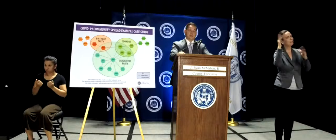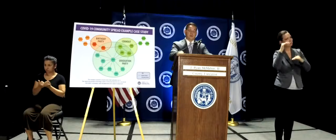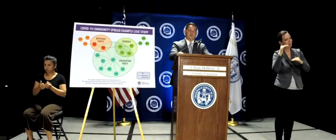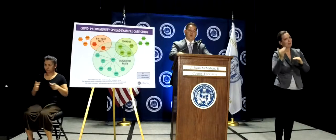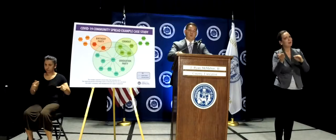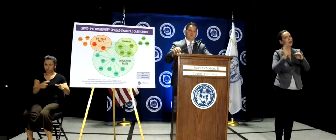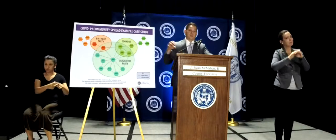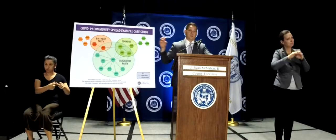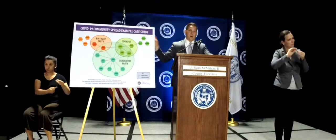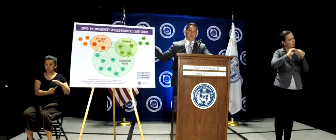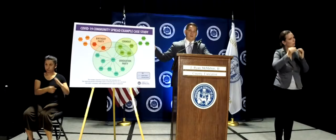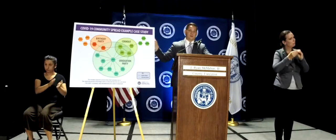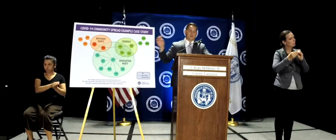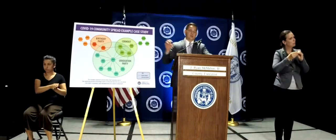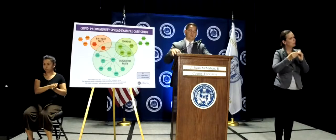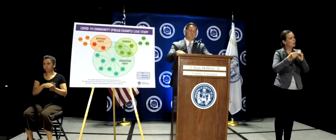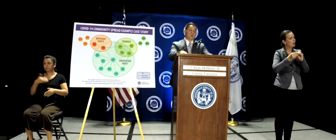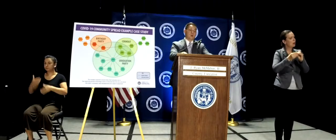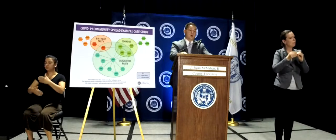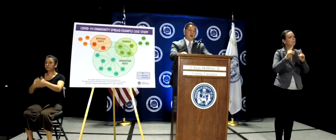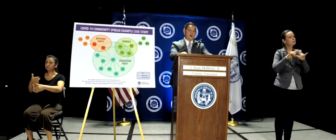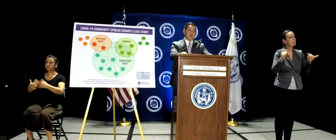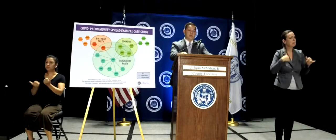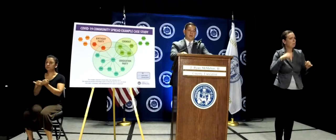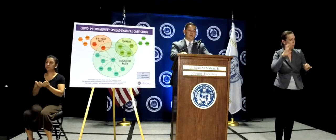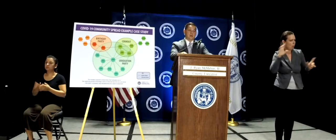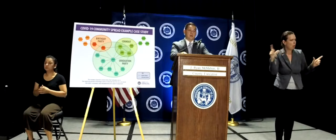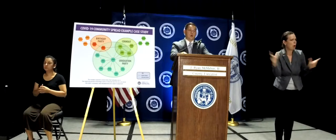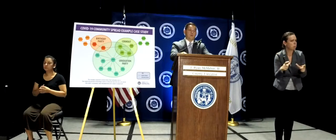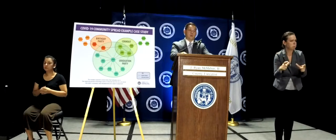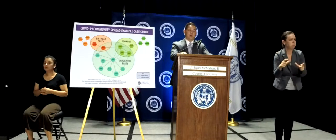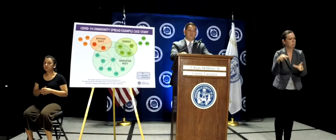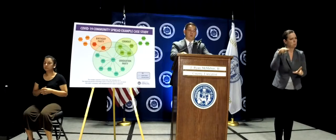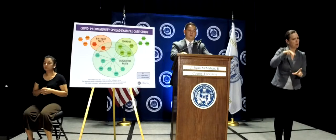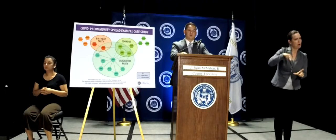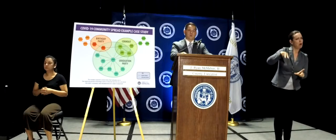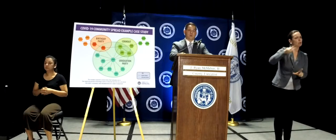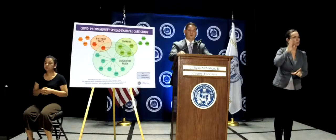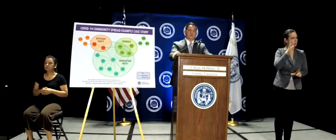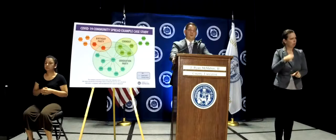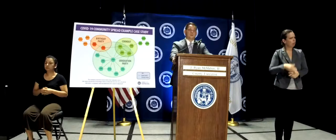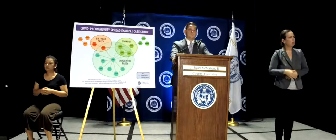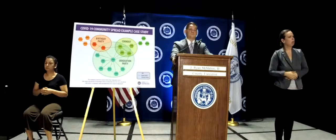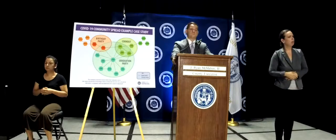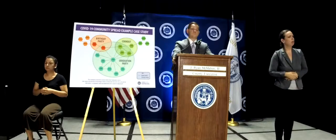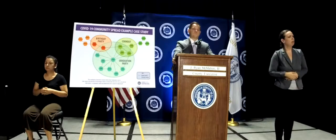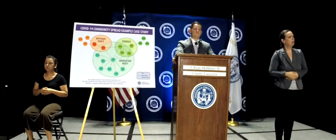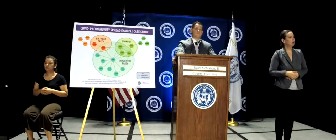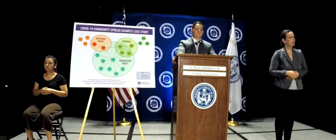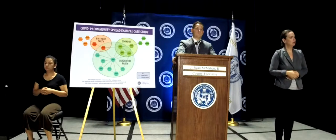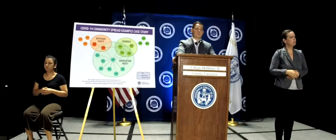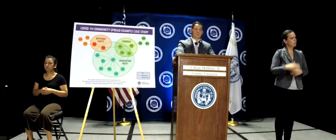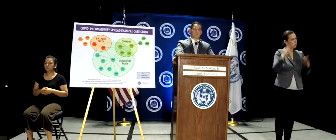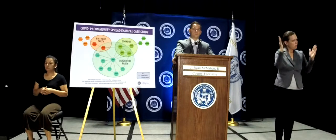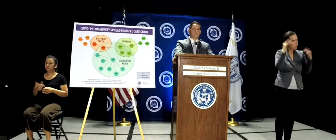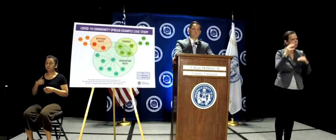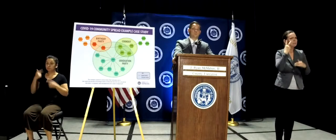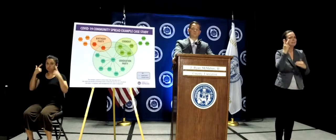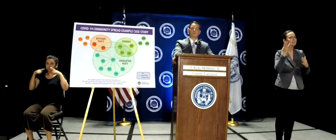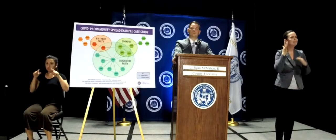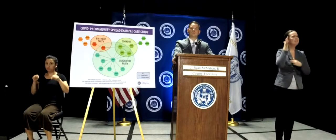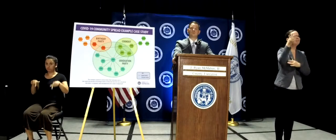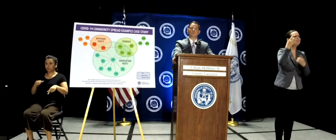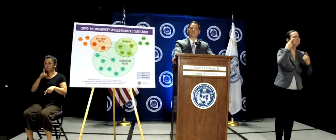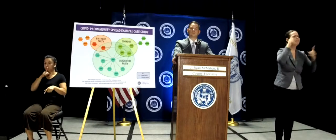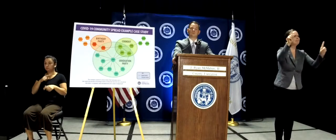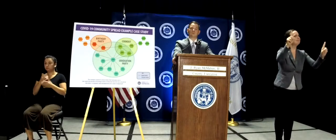will get those folks into proper isolation, and then hopefully we'll have a productive school year for these kids. With